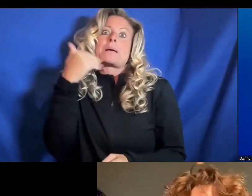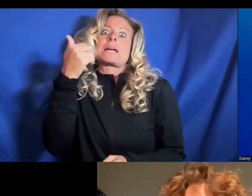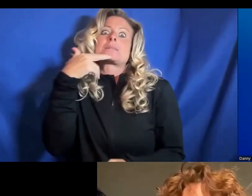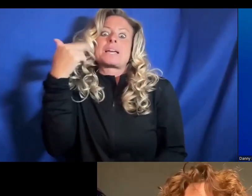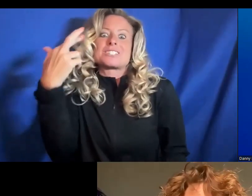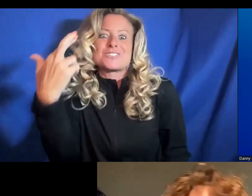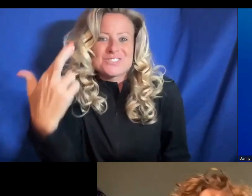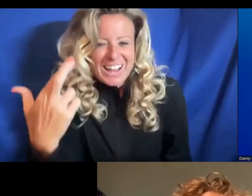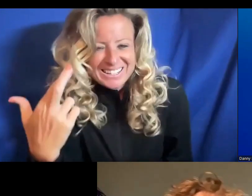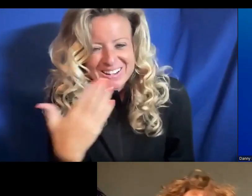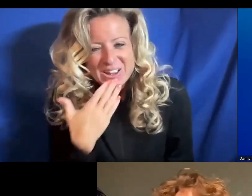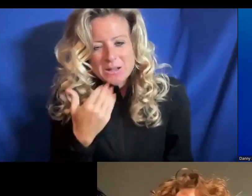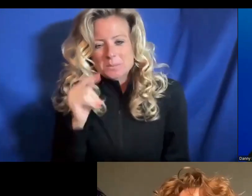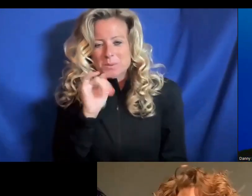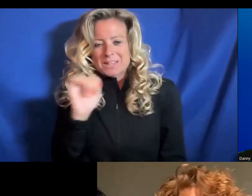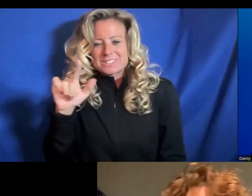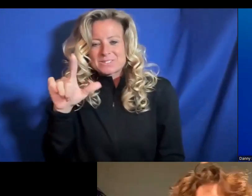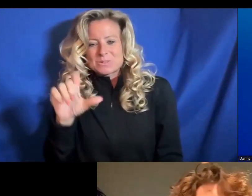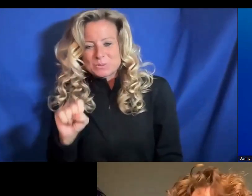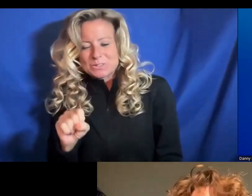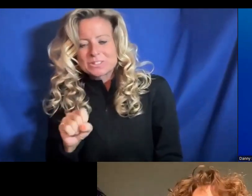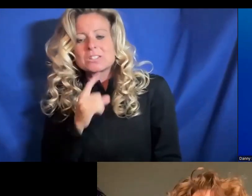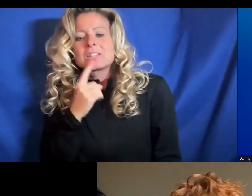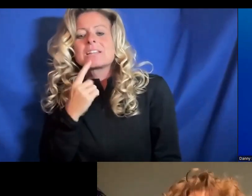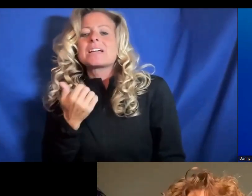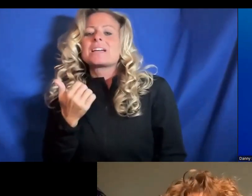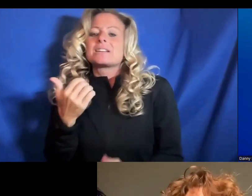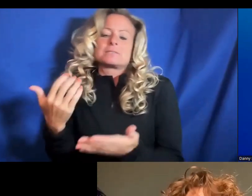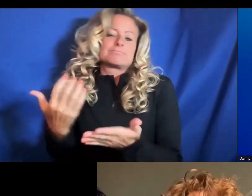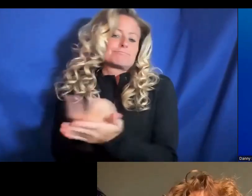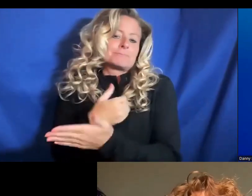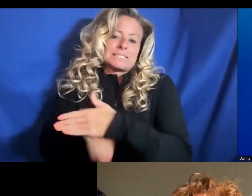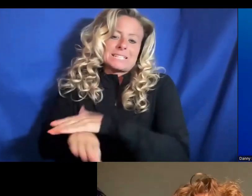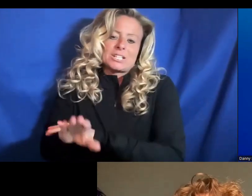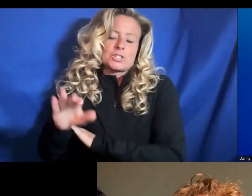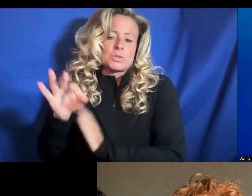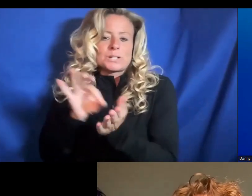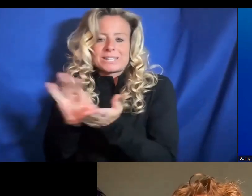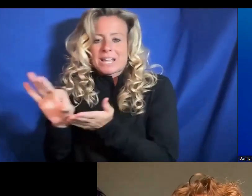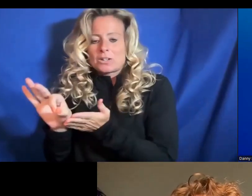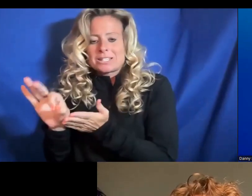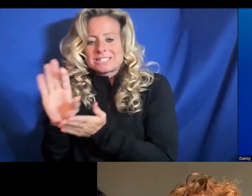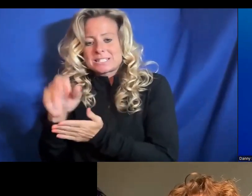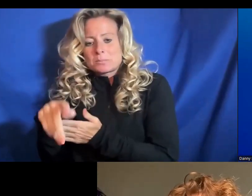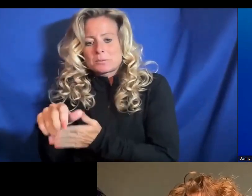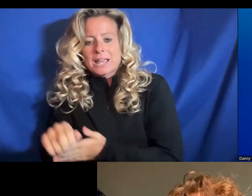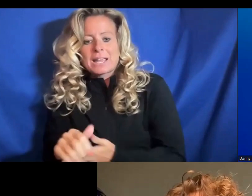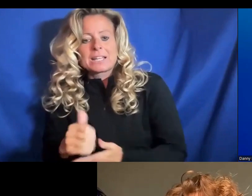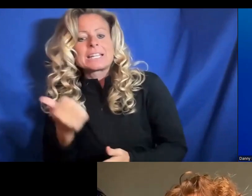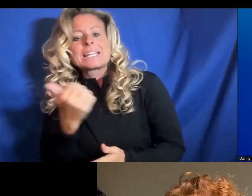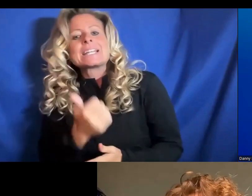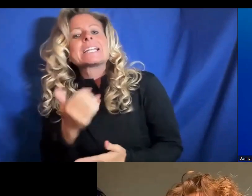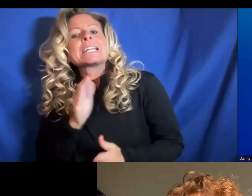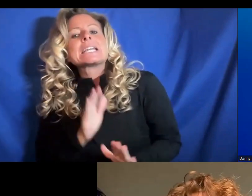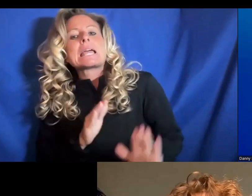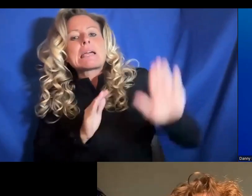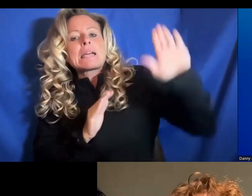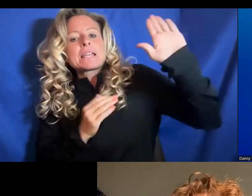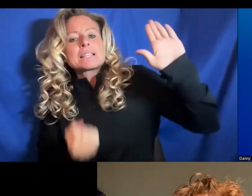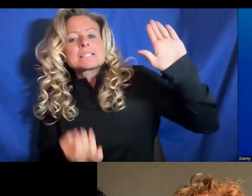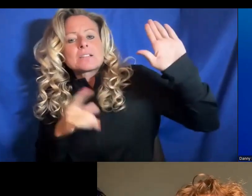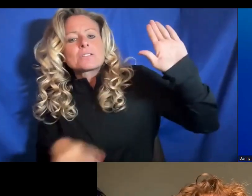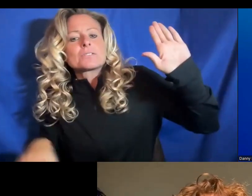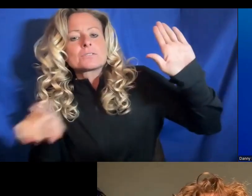your best tool. Get you an accountant, get you a CPA. I want to ask the students, maybe some hands up. How